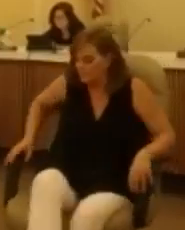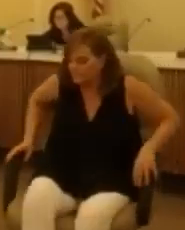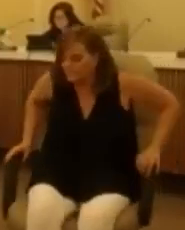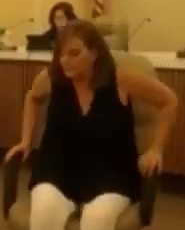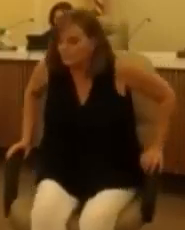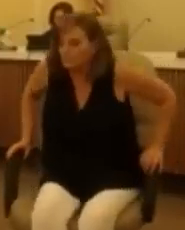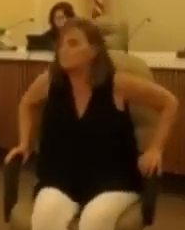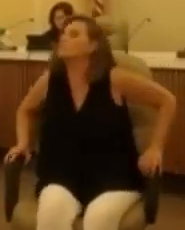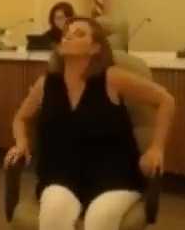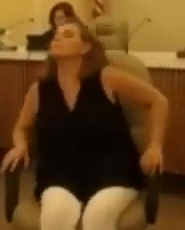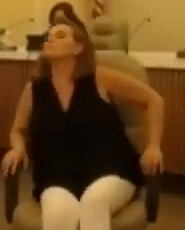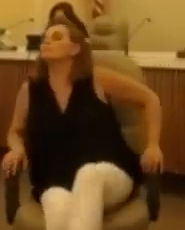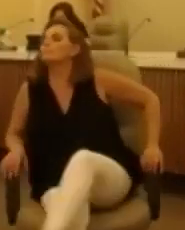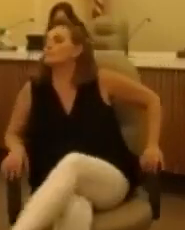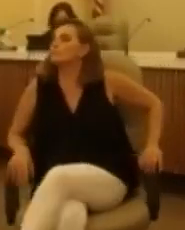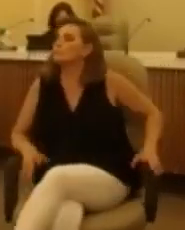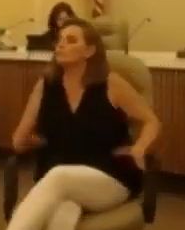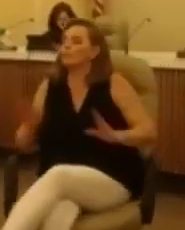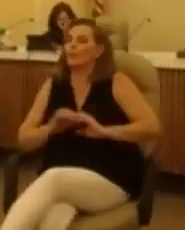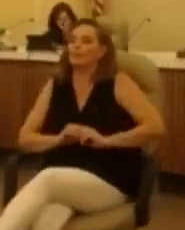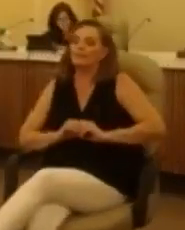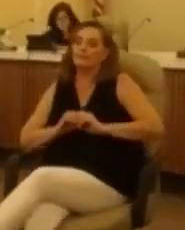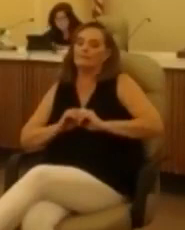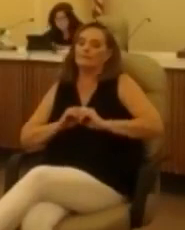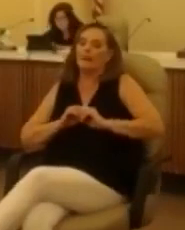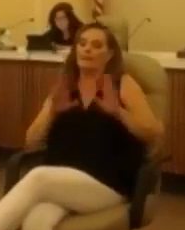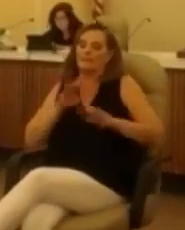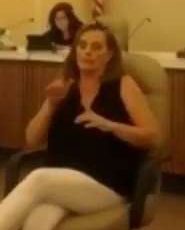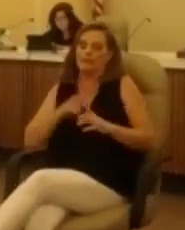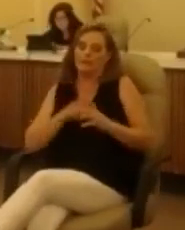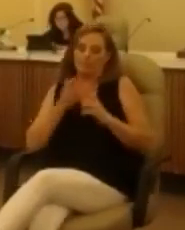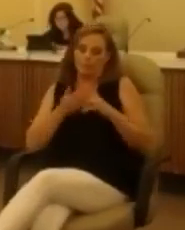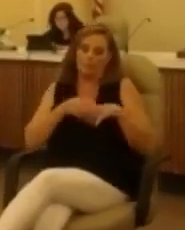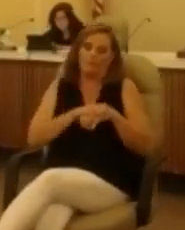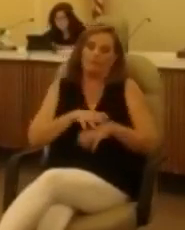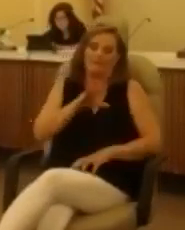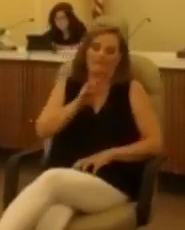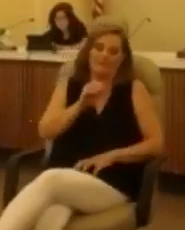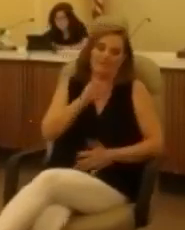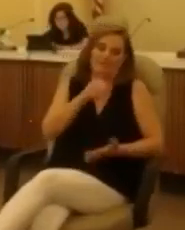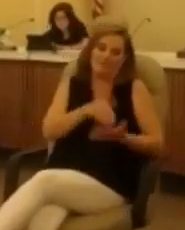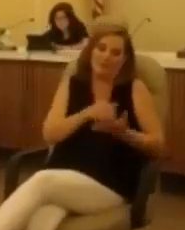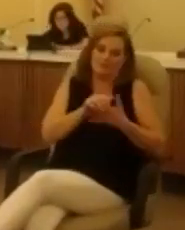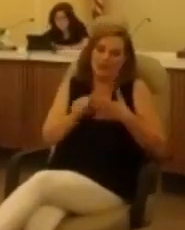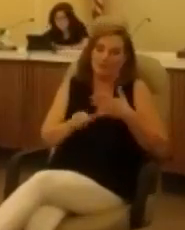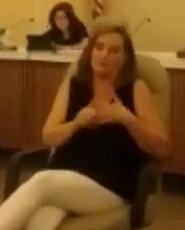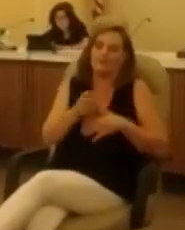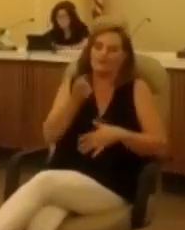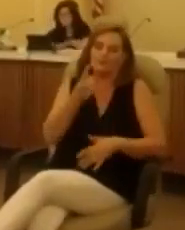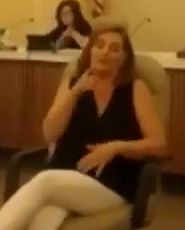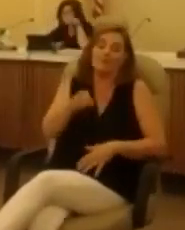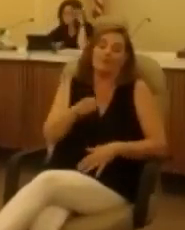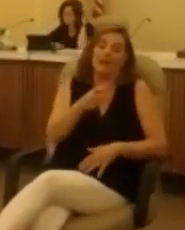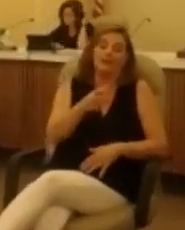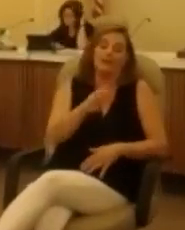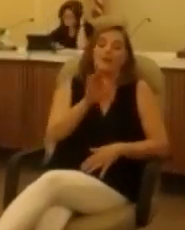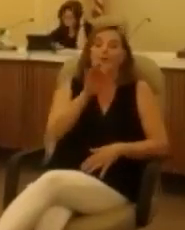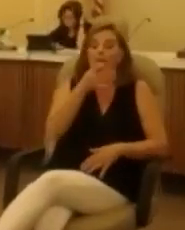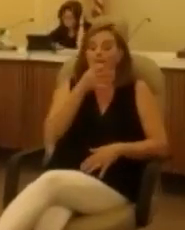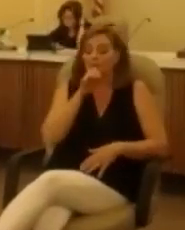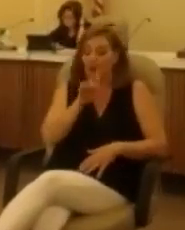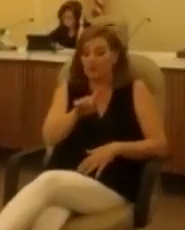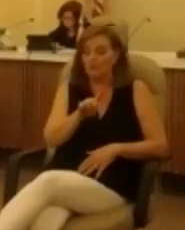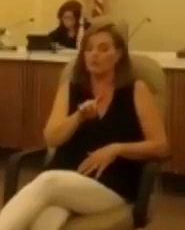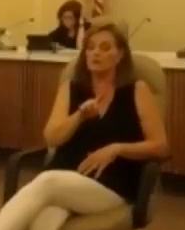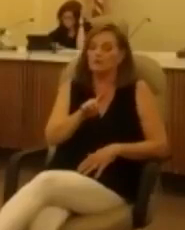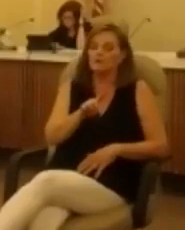Obviously we would have to cover that $50,000, but that fund has a